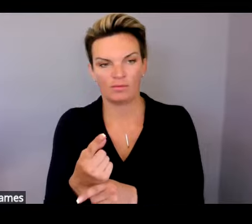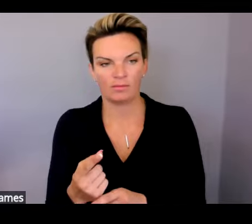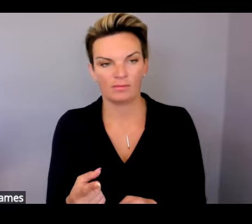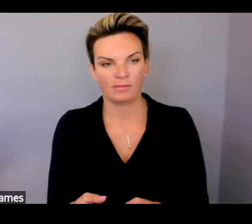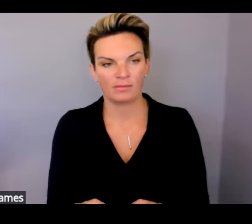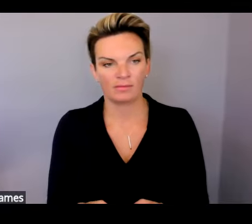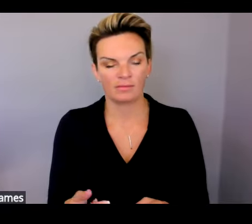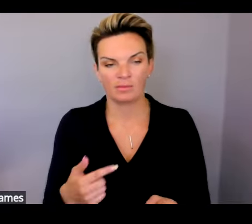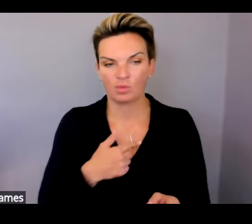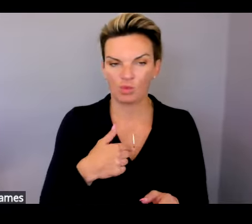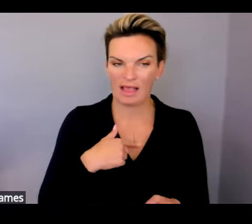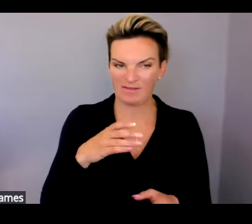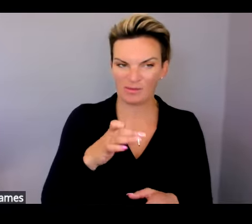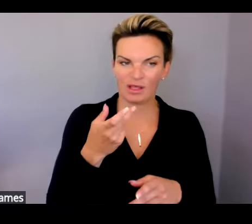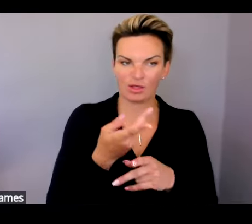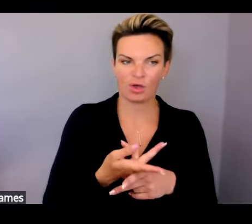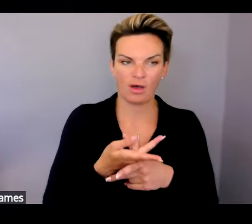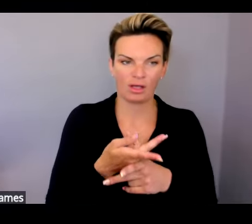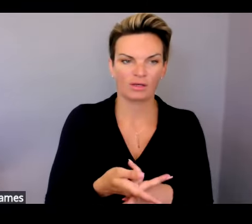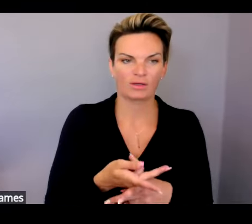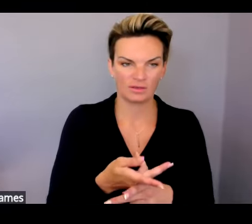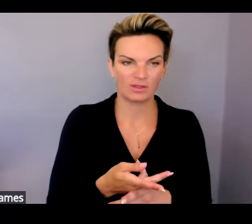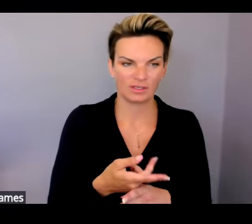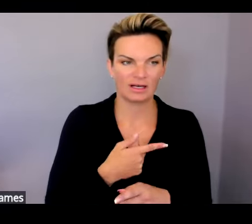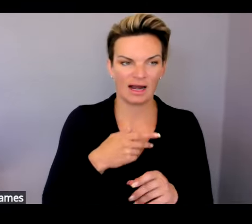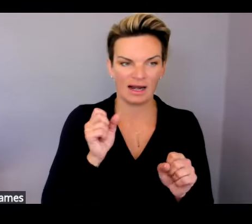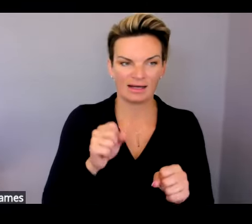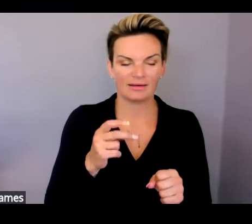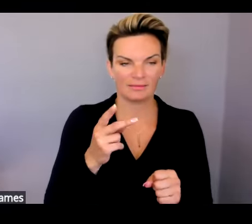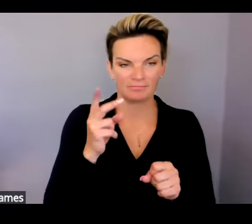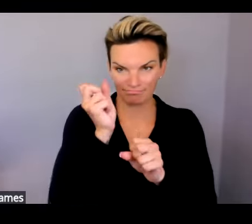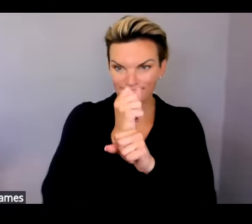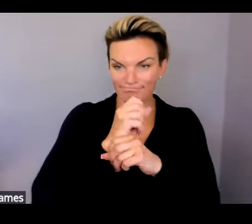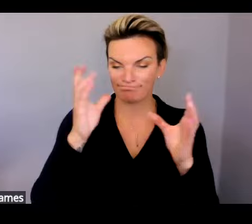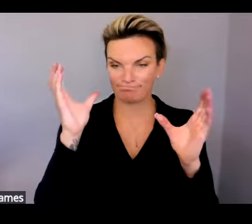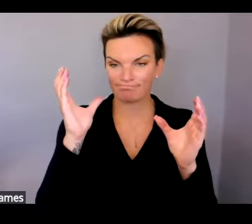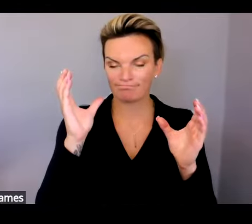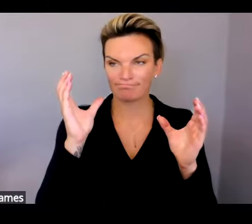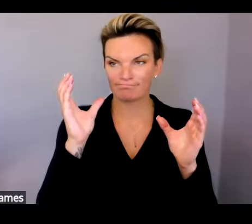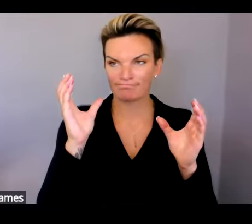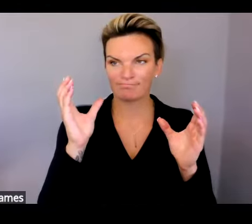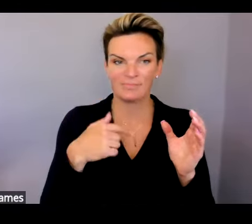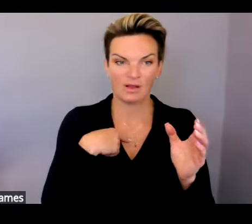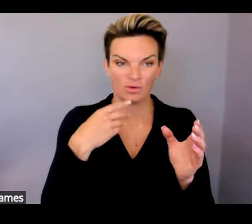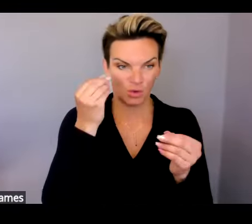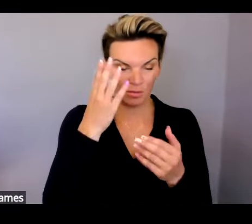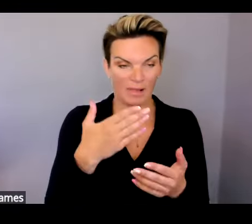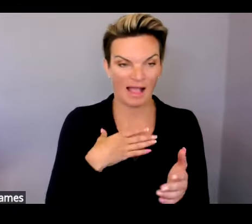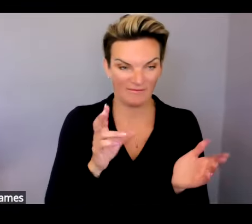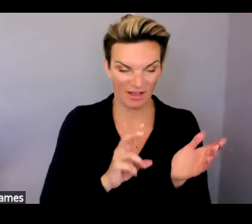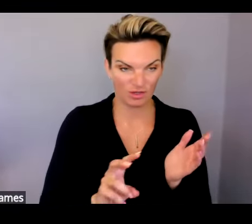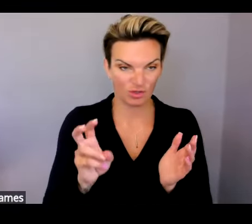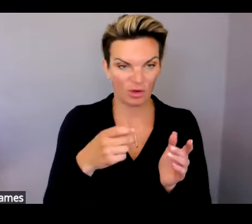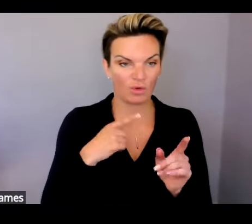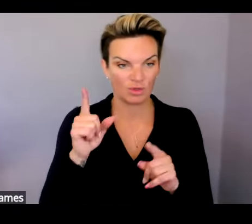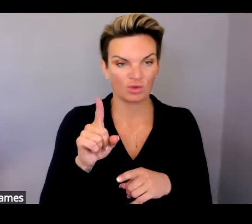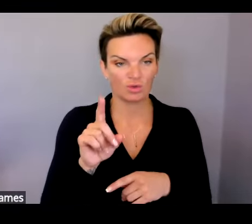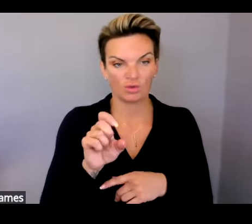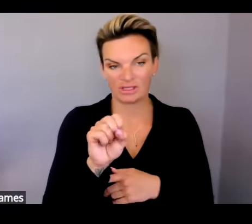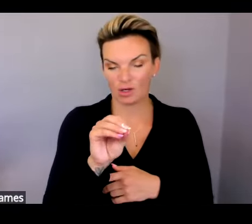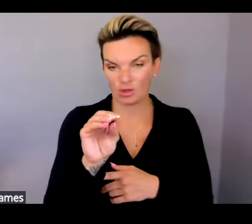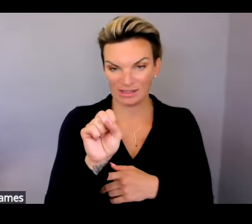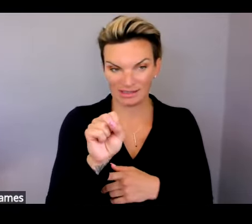little cautious here how we're going to, because I can see, you know, I told you my adventure. I went to the Secretary of State